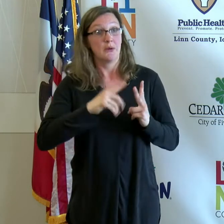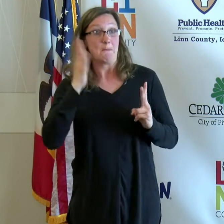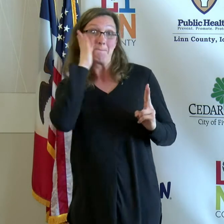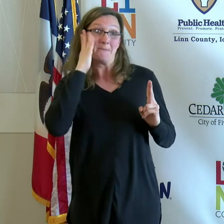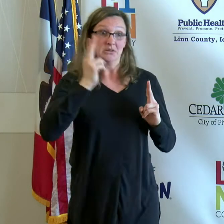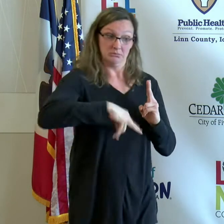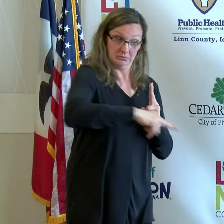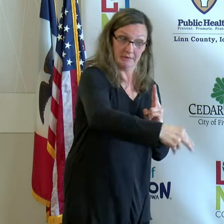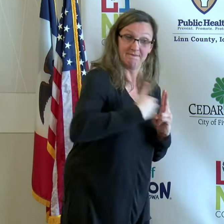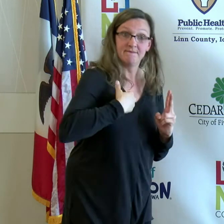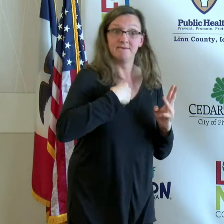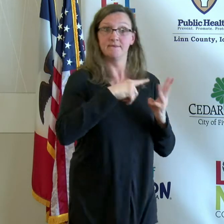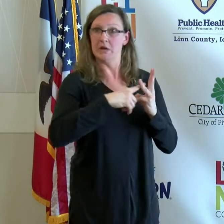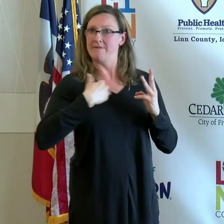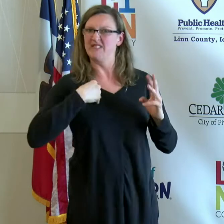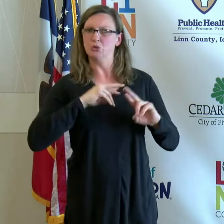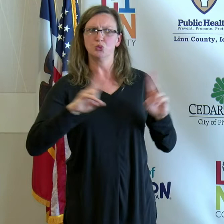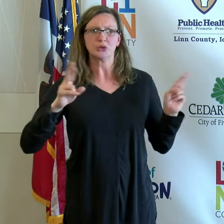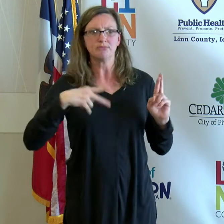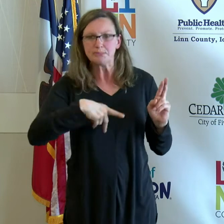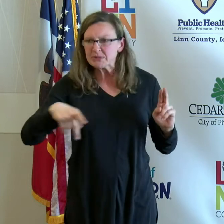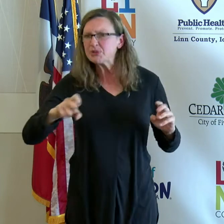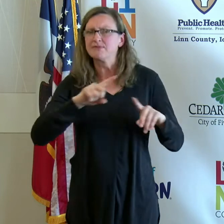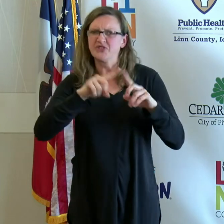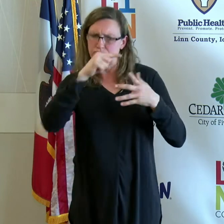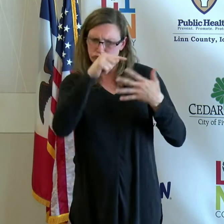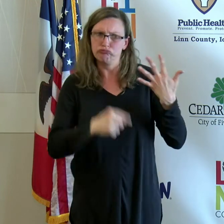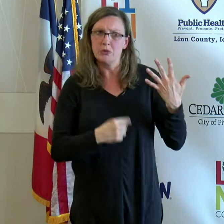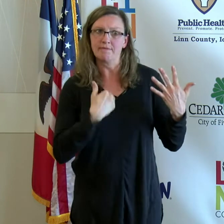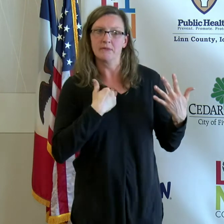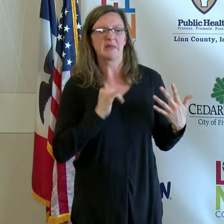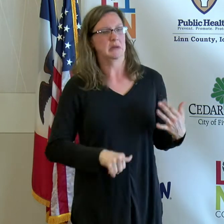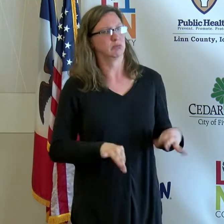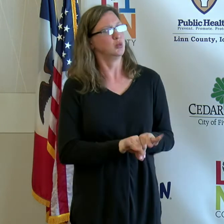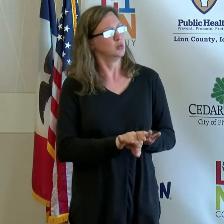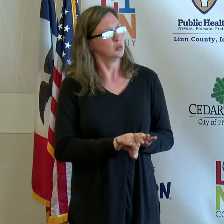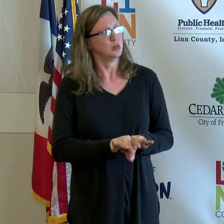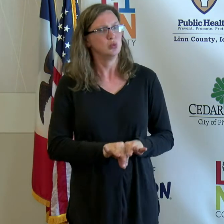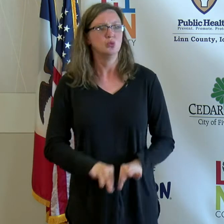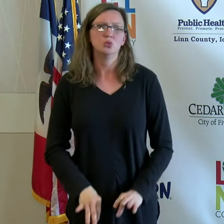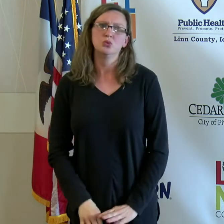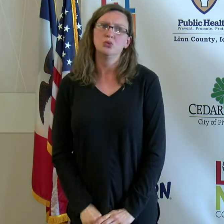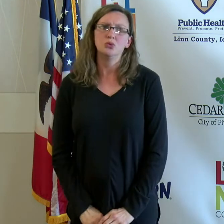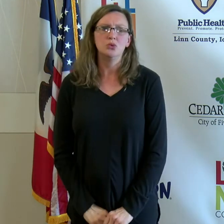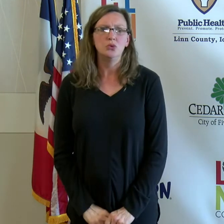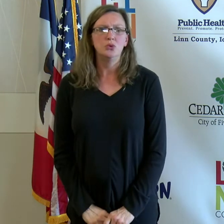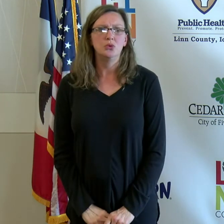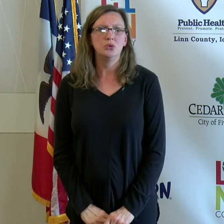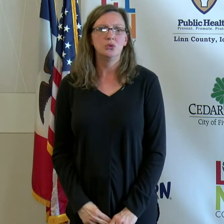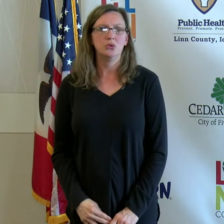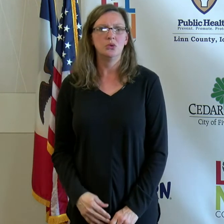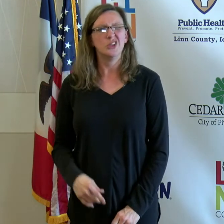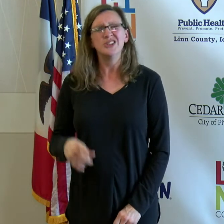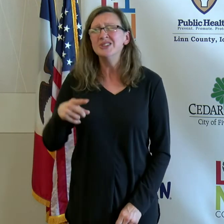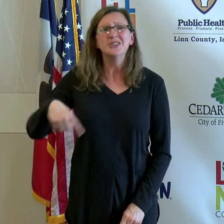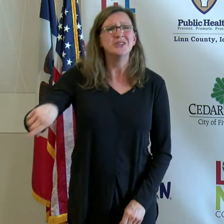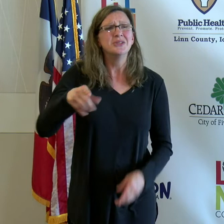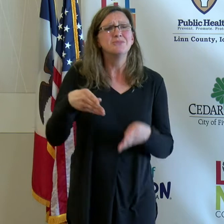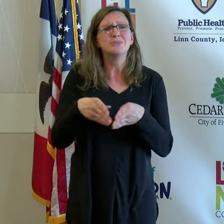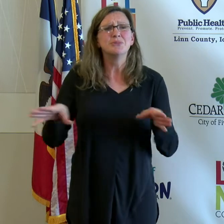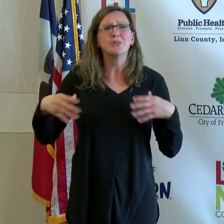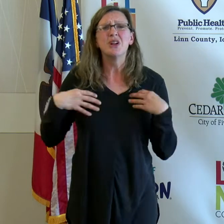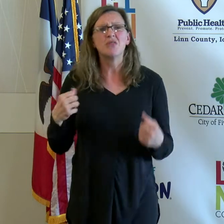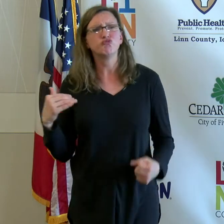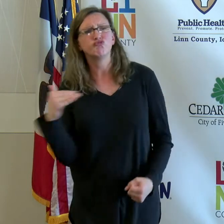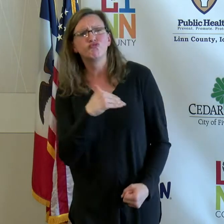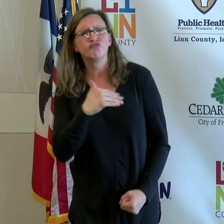the Department of Public Health regarding the hospitals was, what is the hospitals doing to prevent and protect